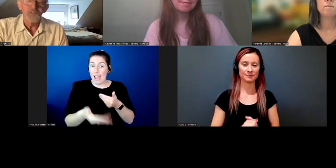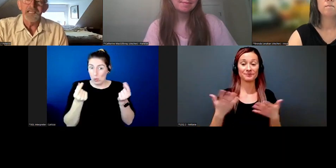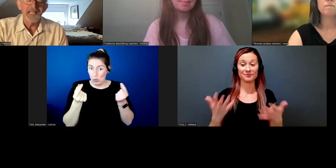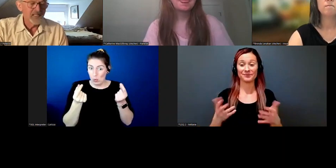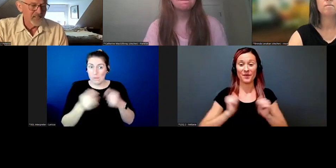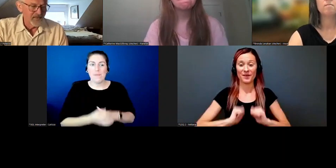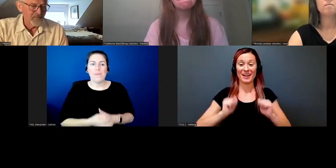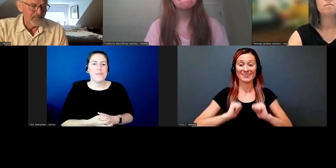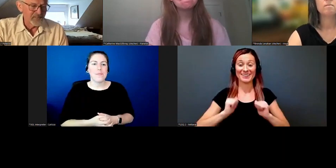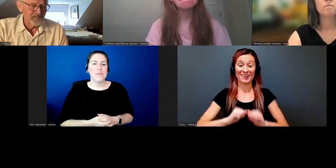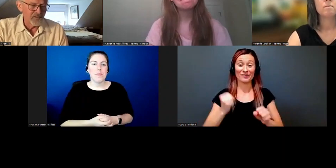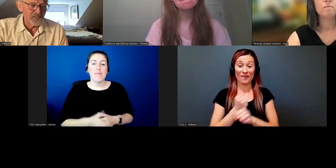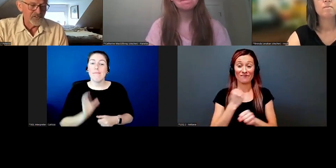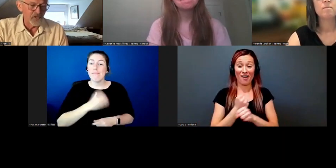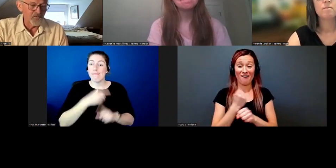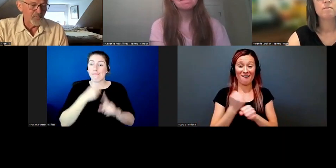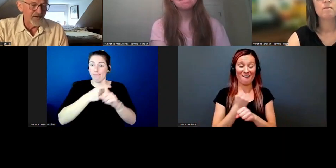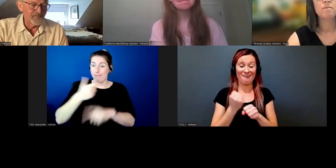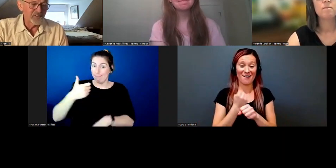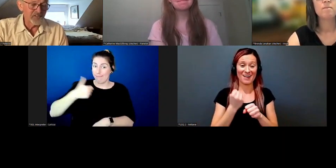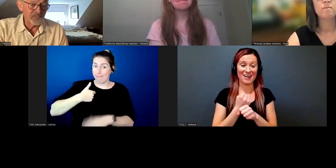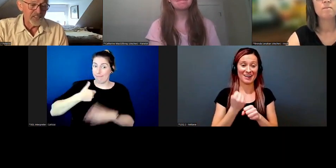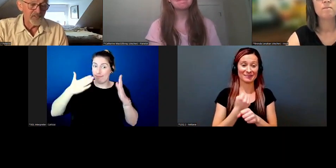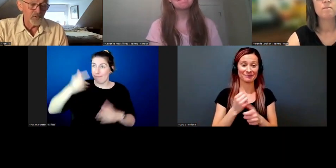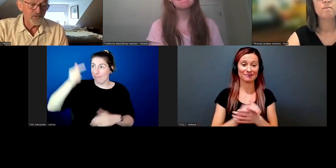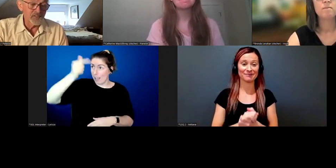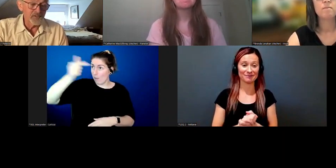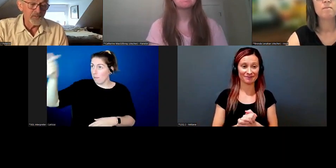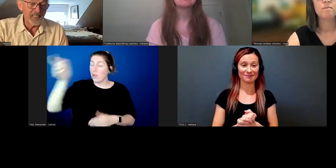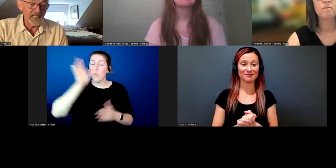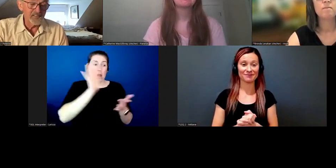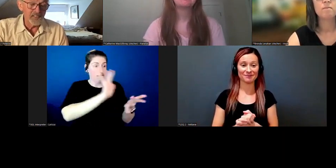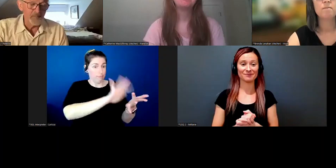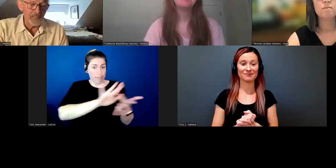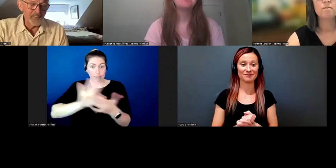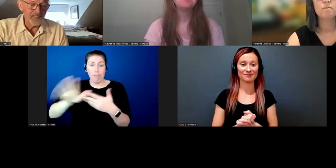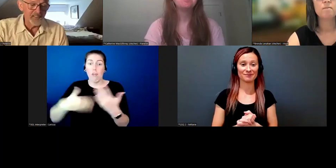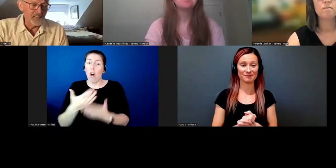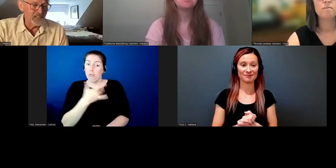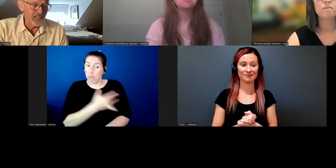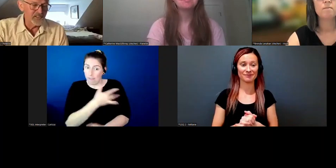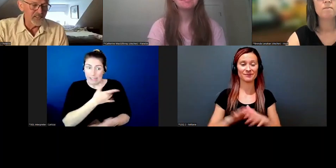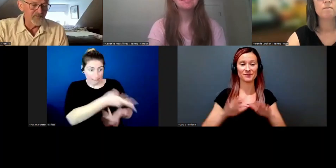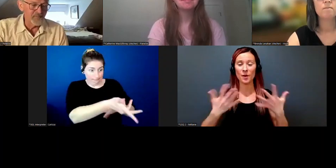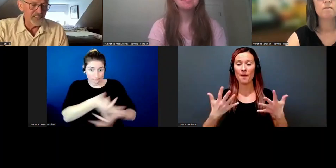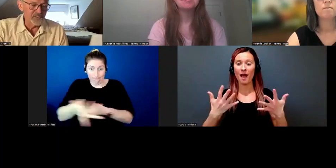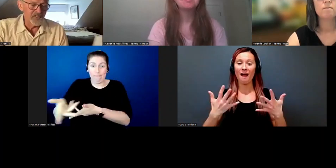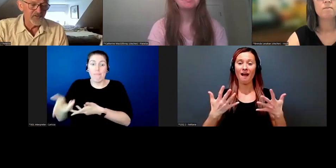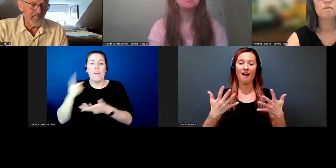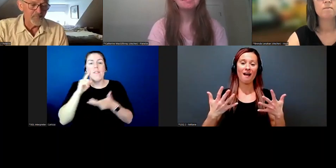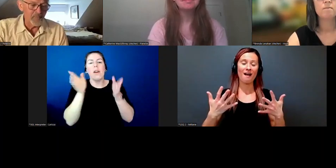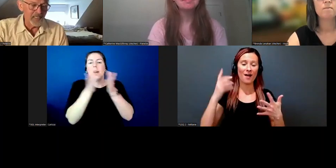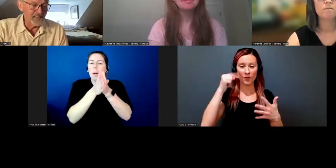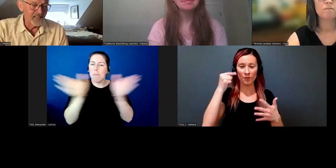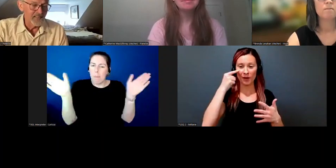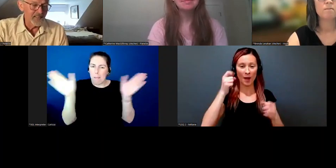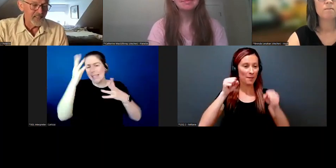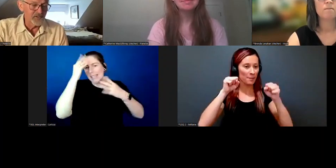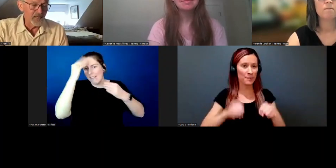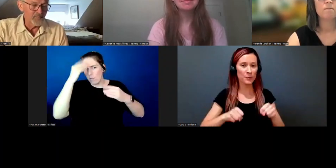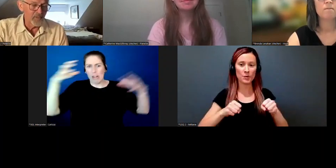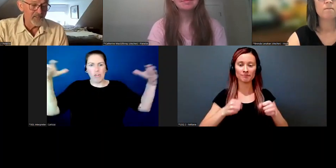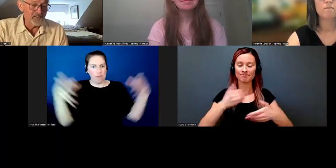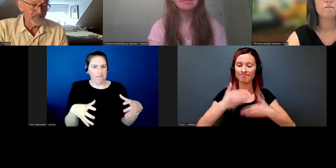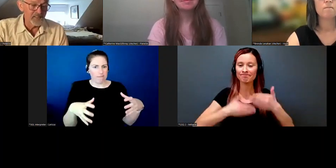looking for the Canadian government to consult with provinces and territories to engage in a public education information sharing campaign that